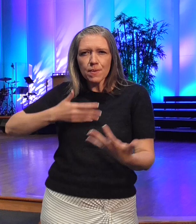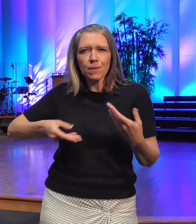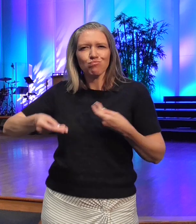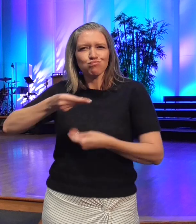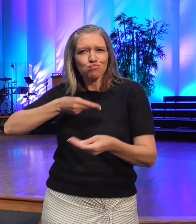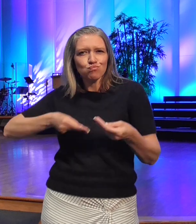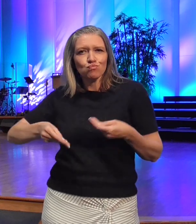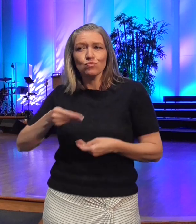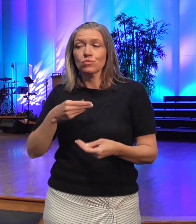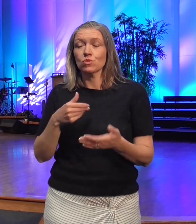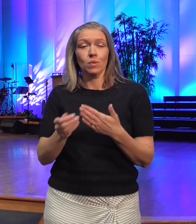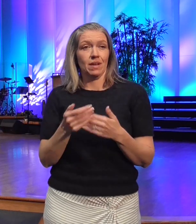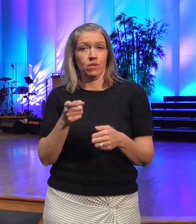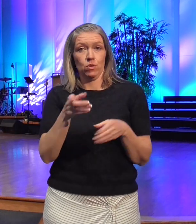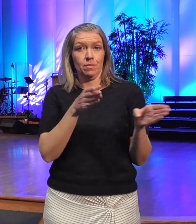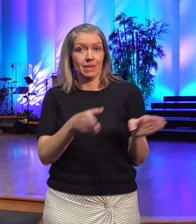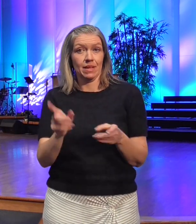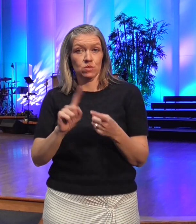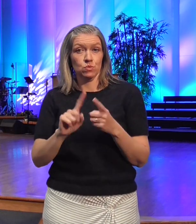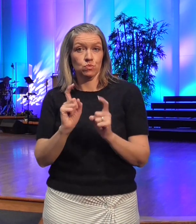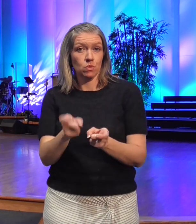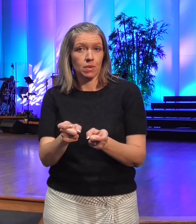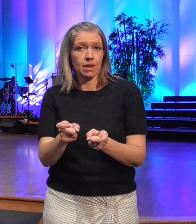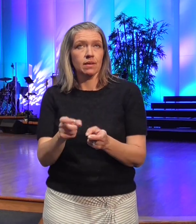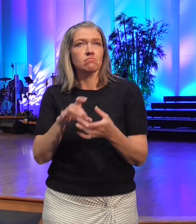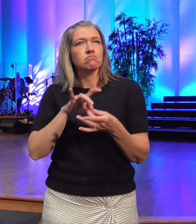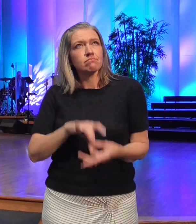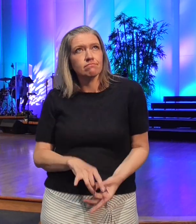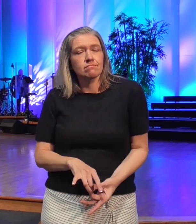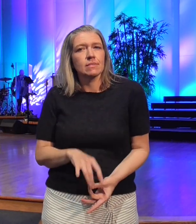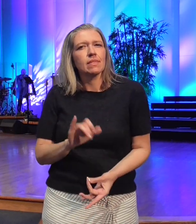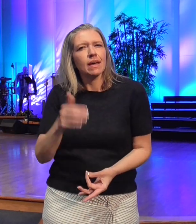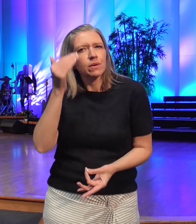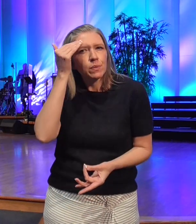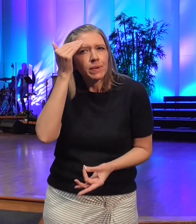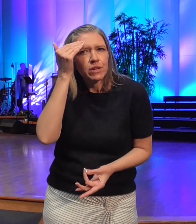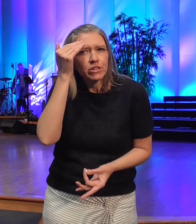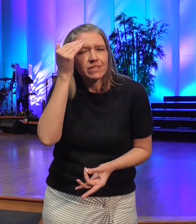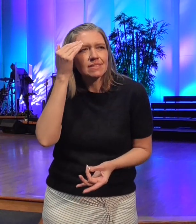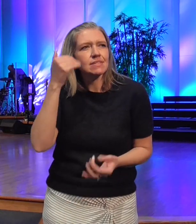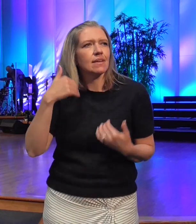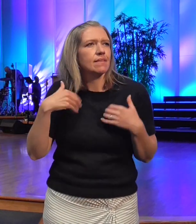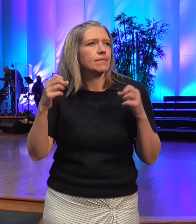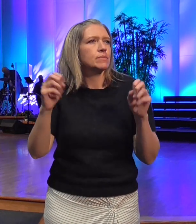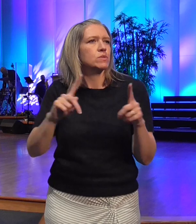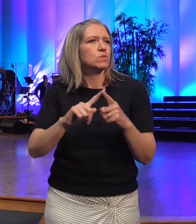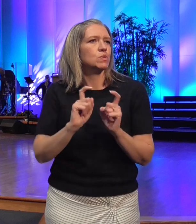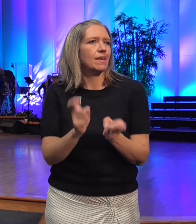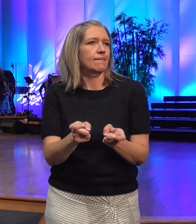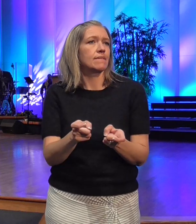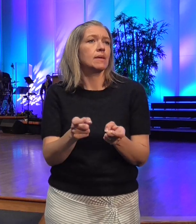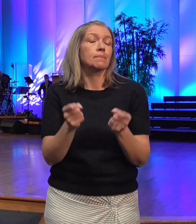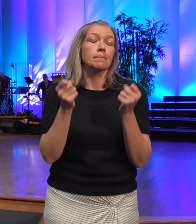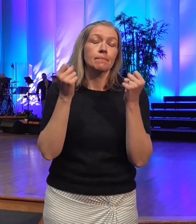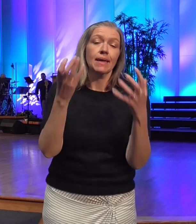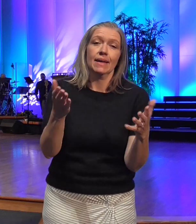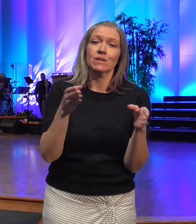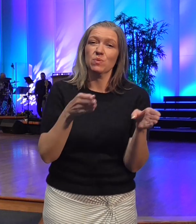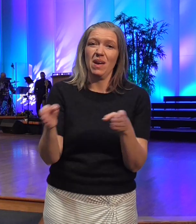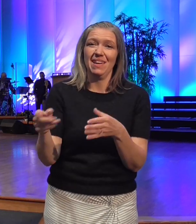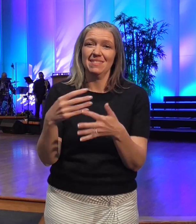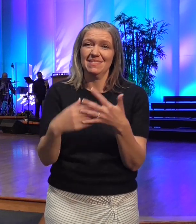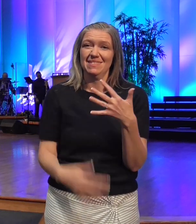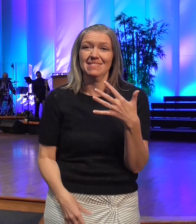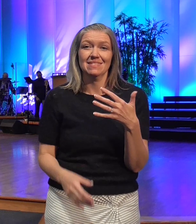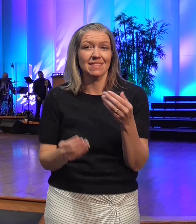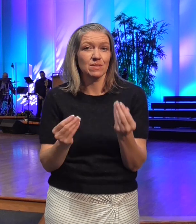going to do, anchor yourself in that awareness as we get a chance to give. And the ways to give are many. We want you to know